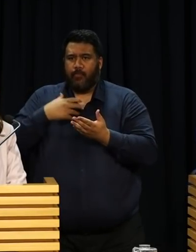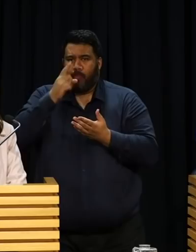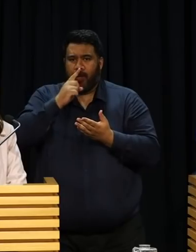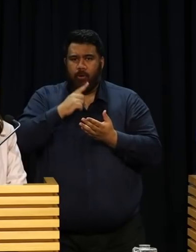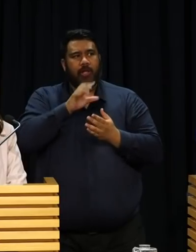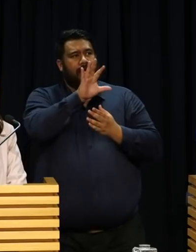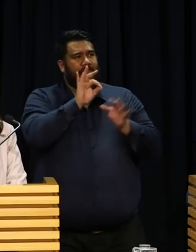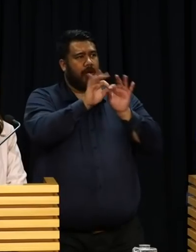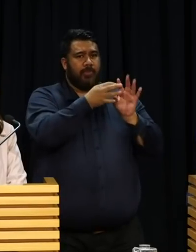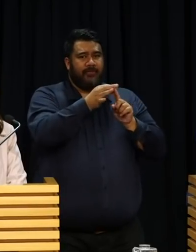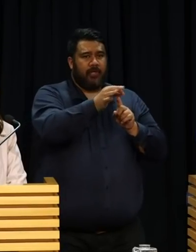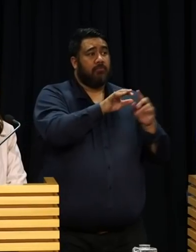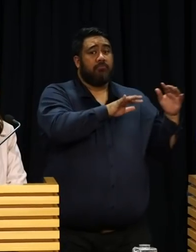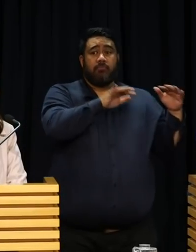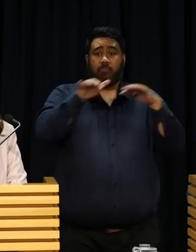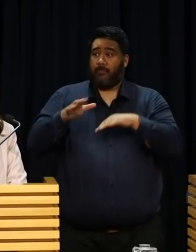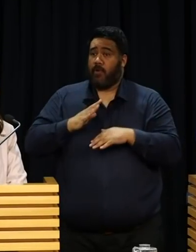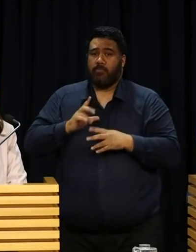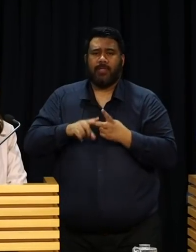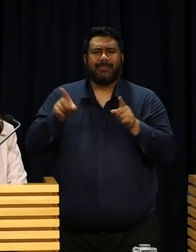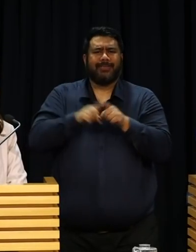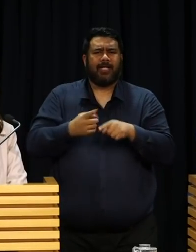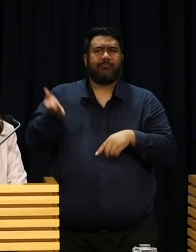they responded to the call for soldiers